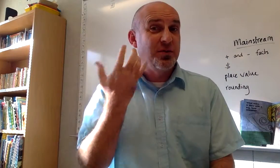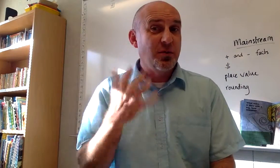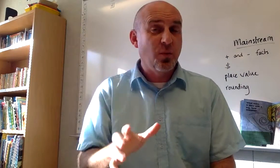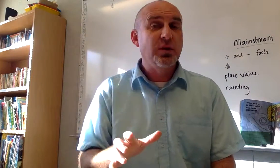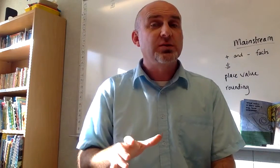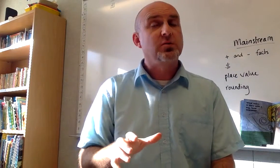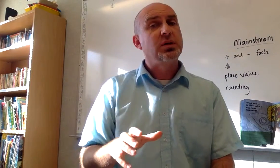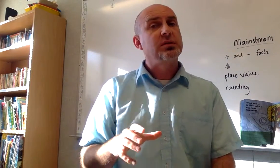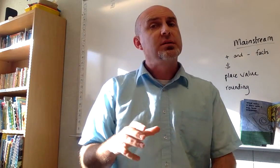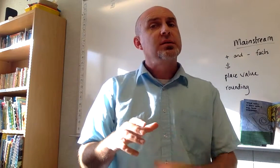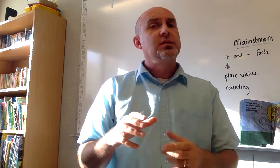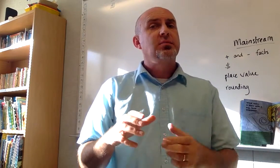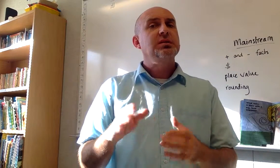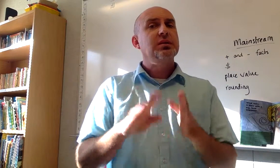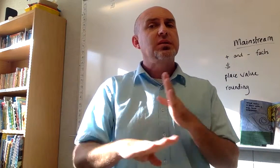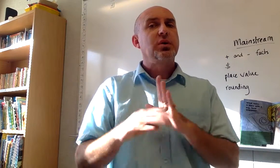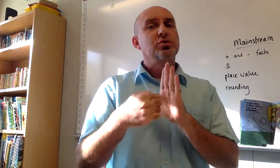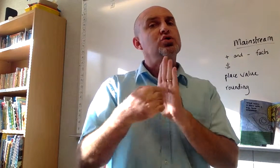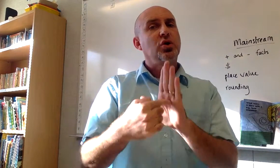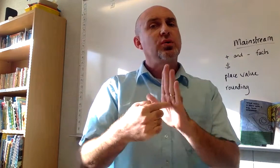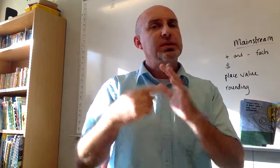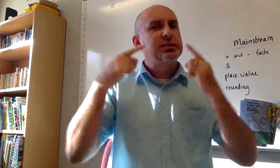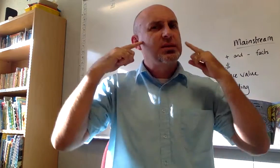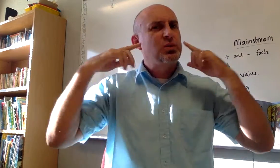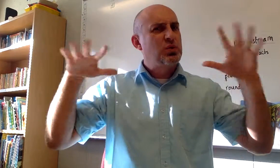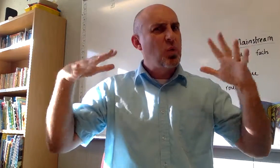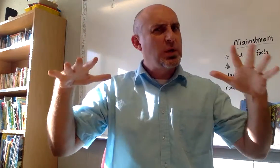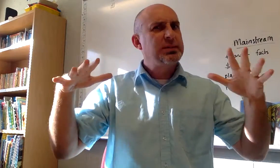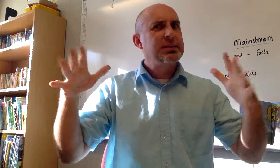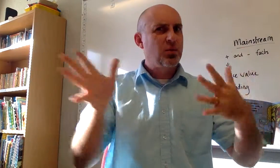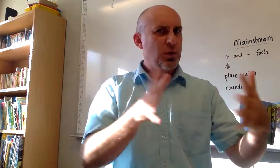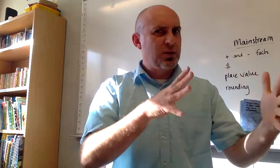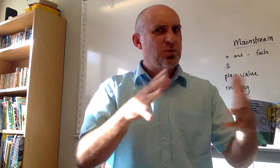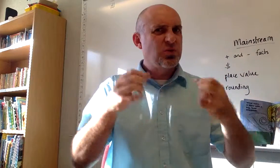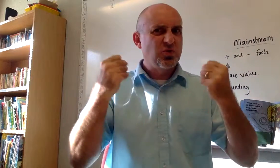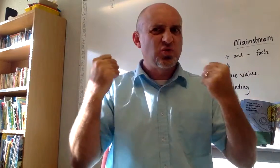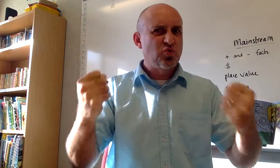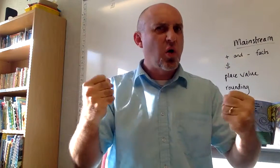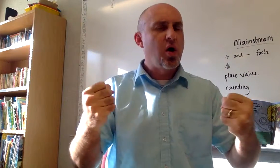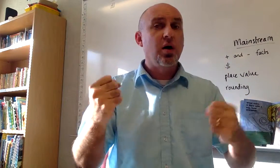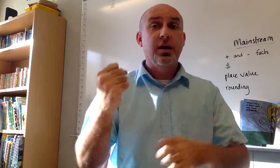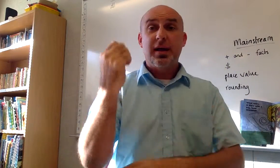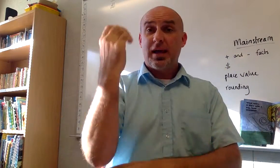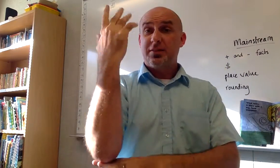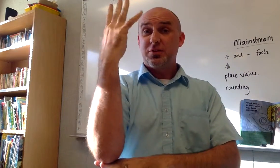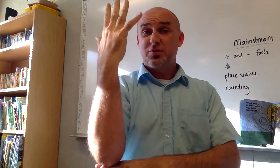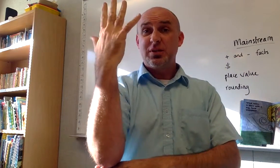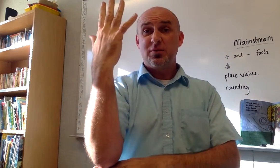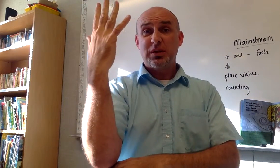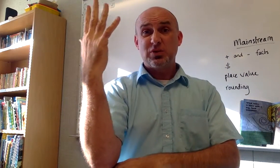don't want to, but basically what you're showing is that it was noisy, the wind was strong, and the tree, you can make the tree